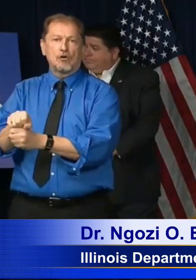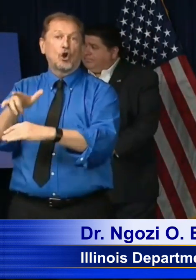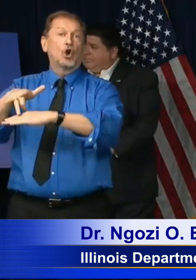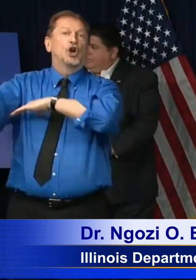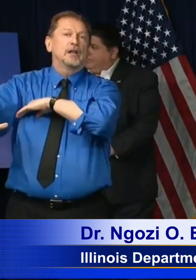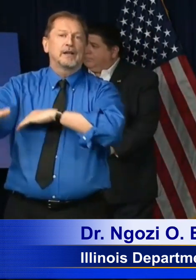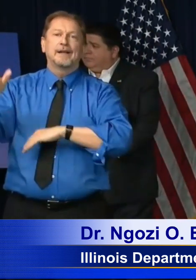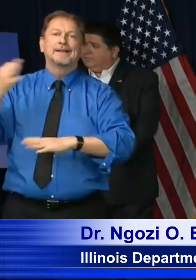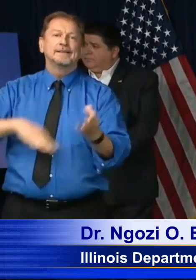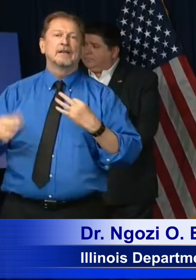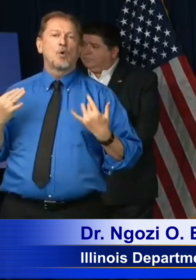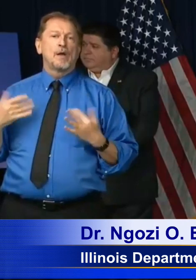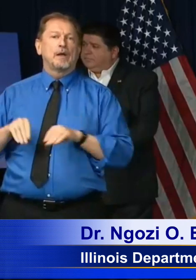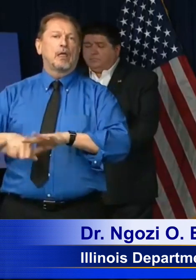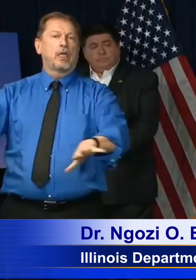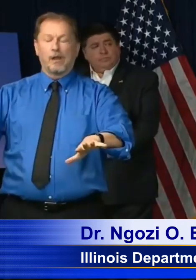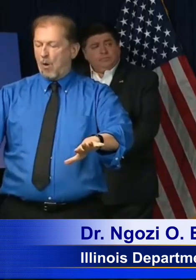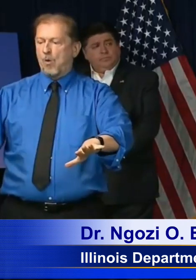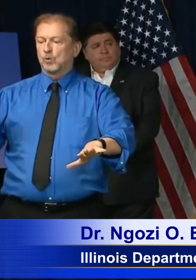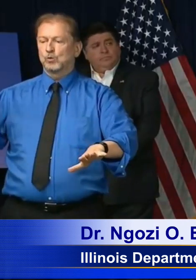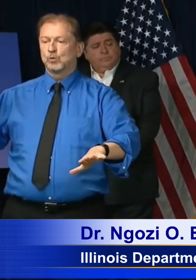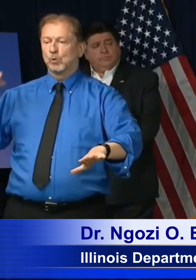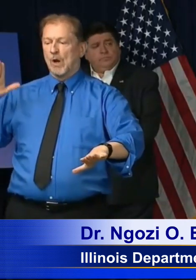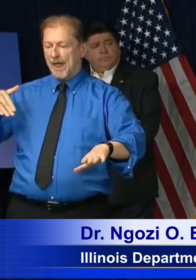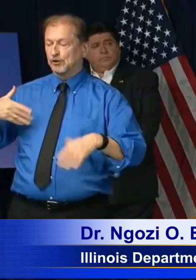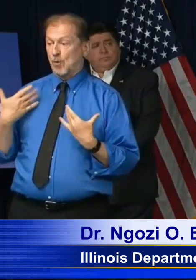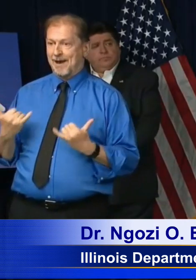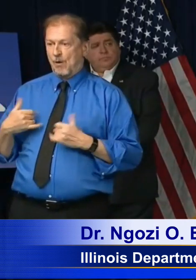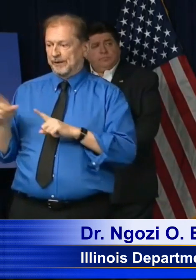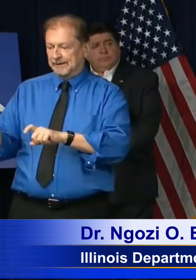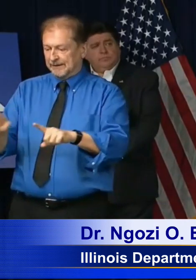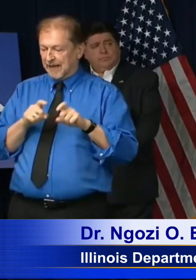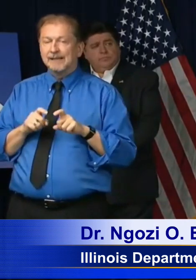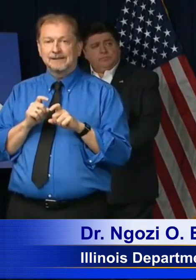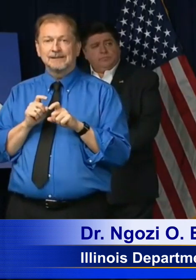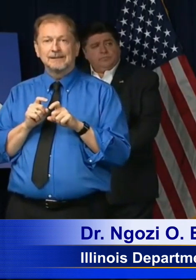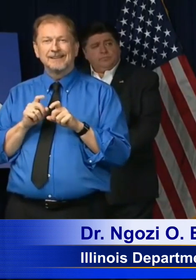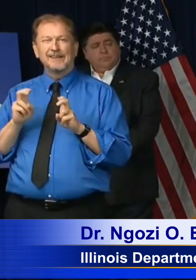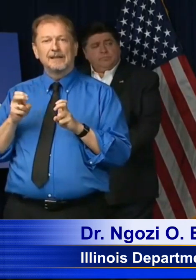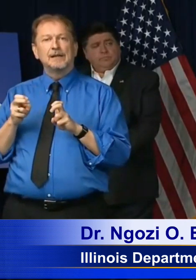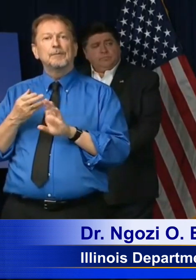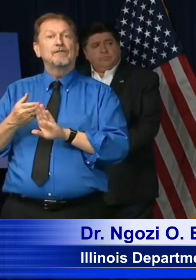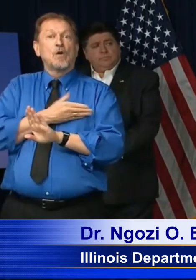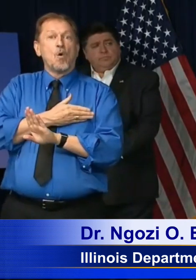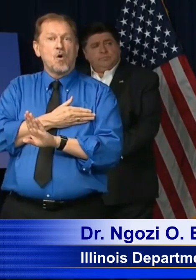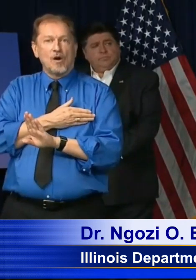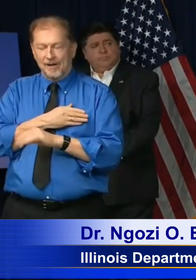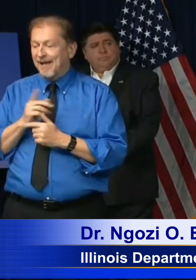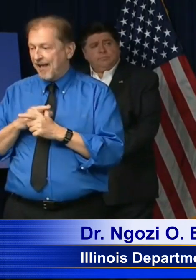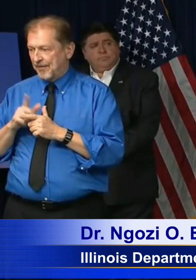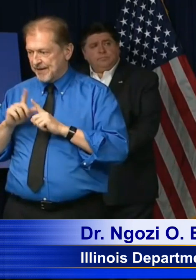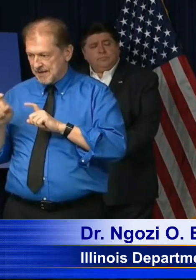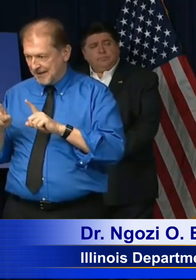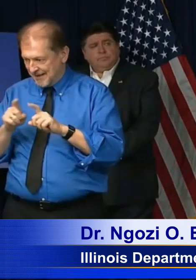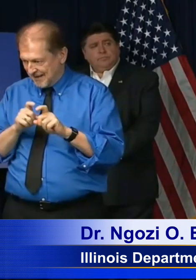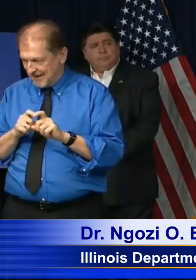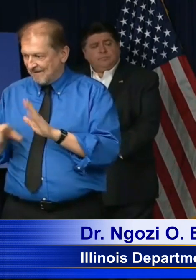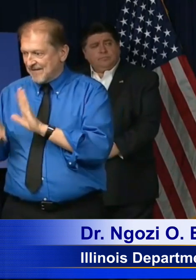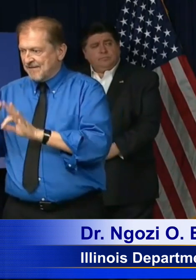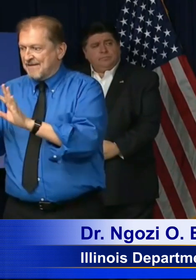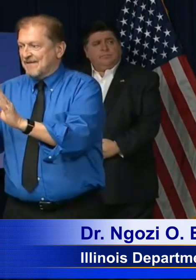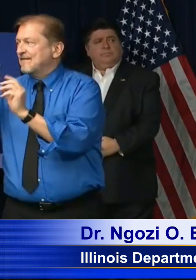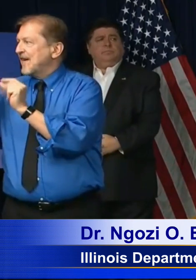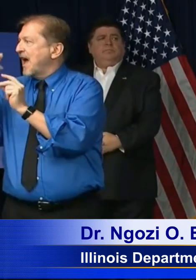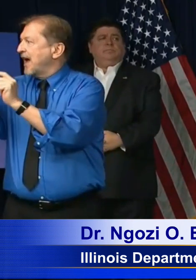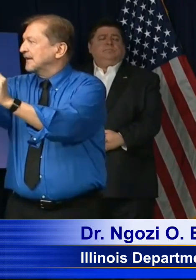our preemptive, proactive approach of mass testing, we're hoping, is a way to get ahead of that. But yes,